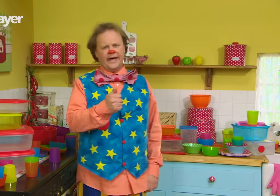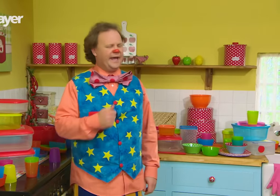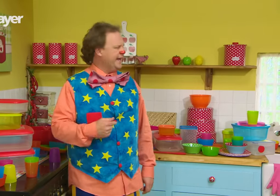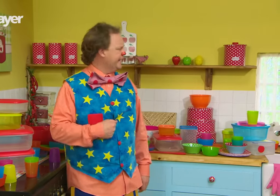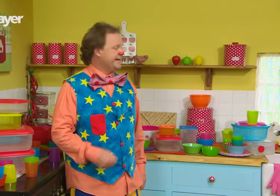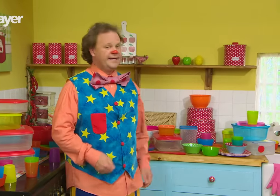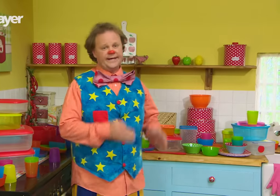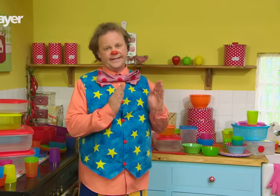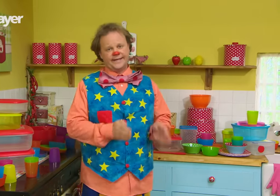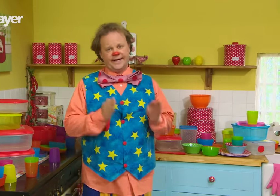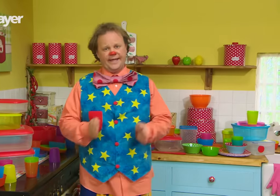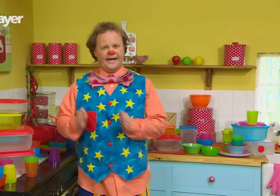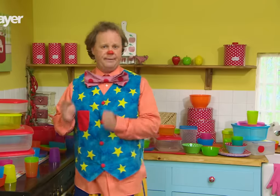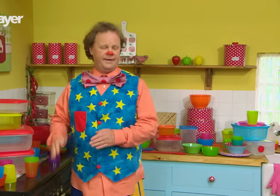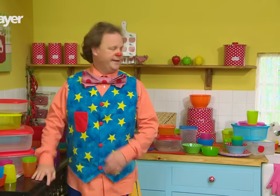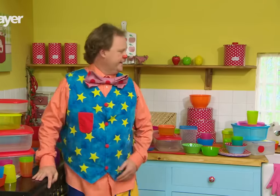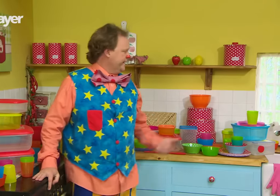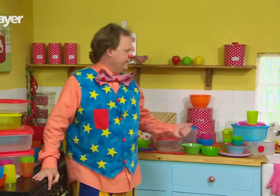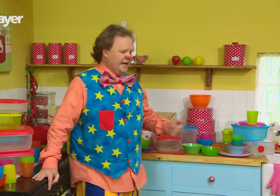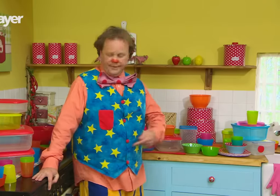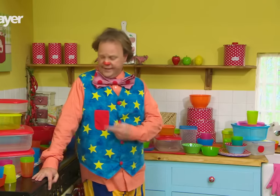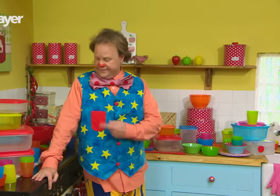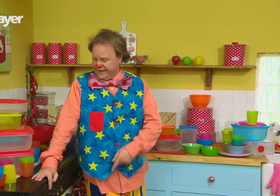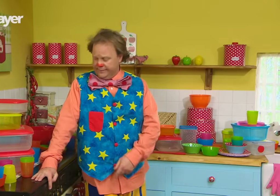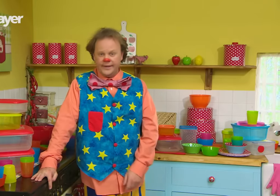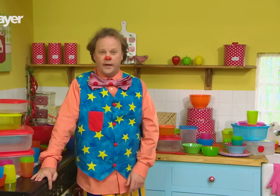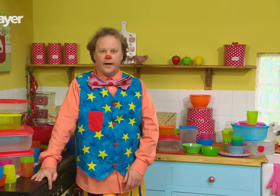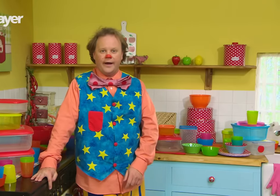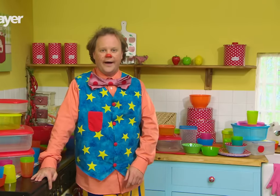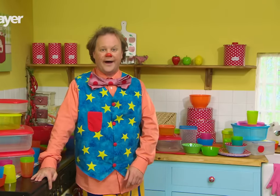Okay. I'll tidy up. Where am I going to start with the...